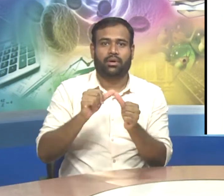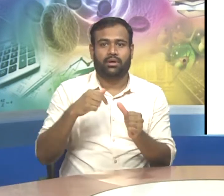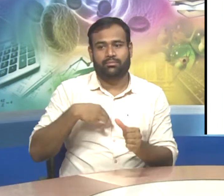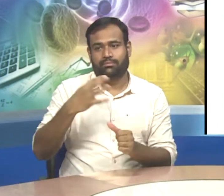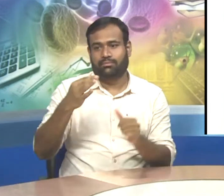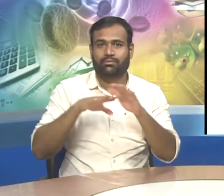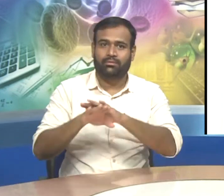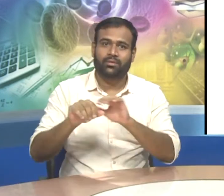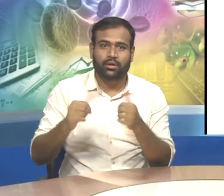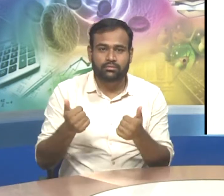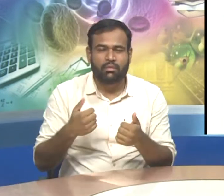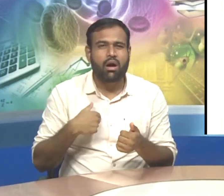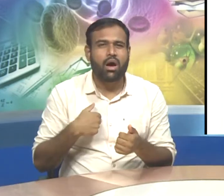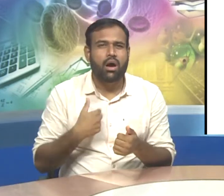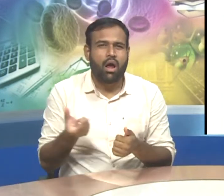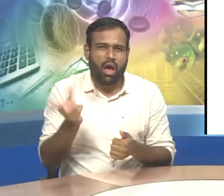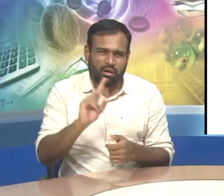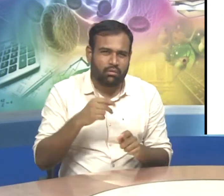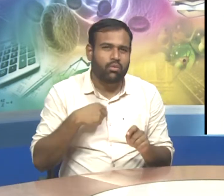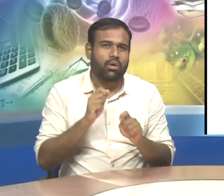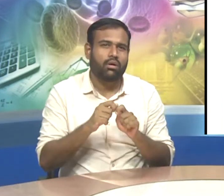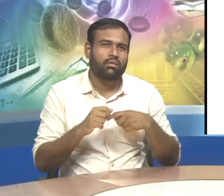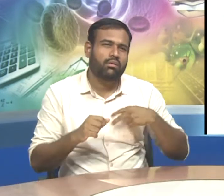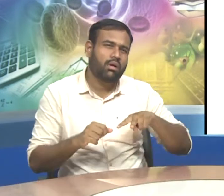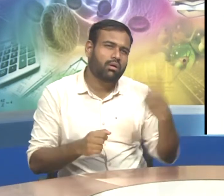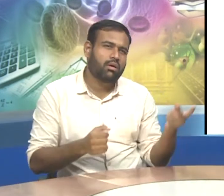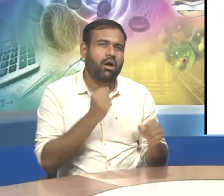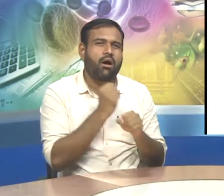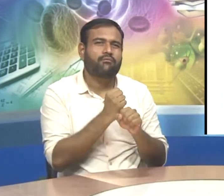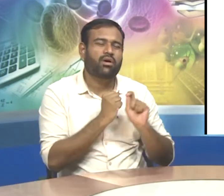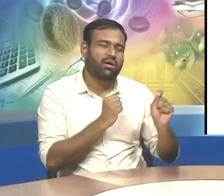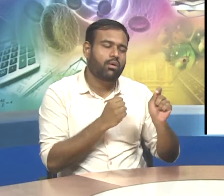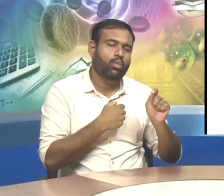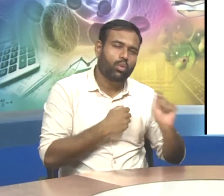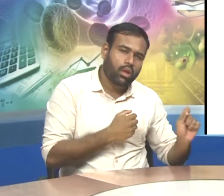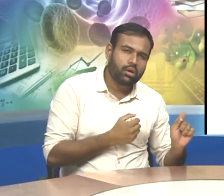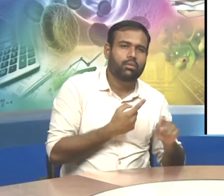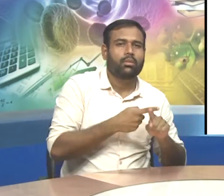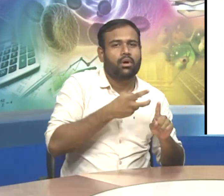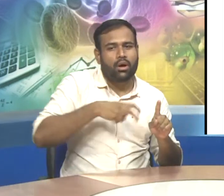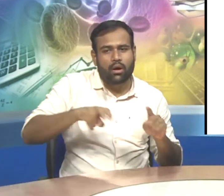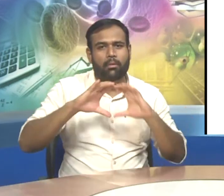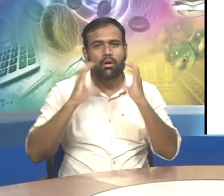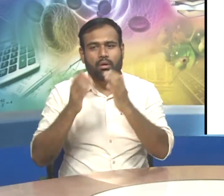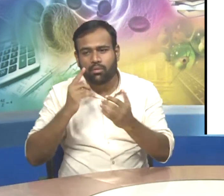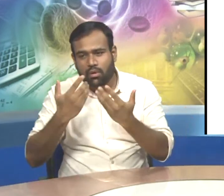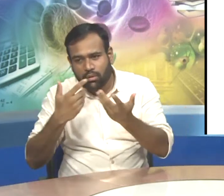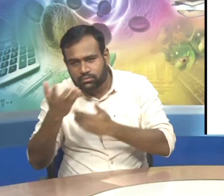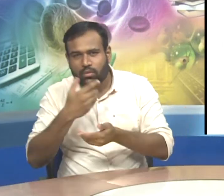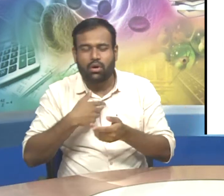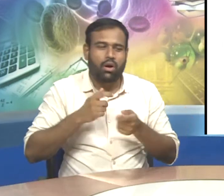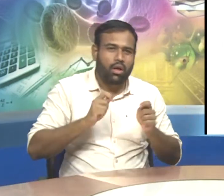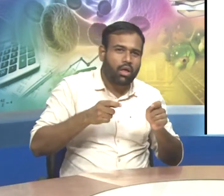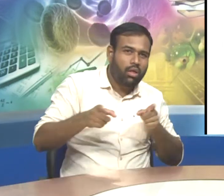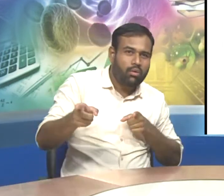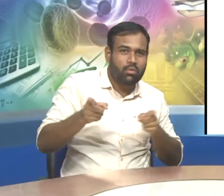Next important eligibility is that candidate must not hold any office of profit,